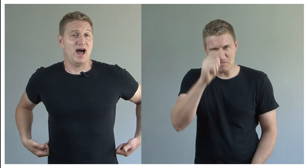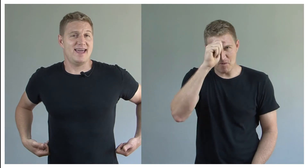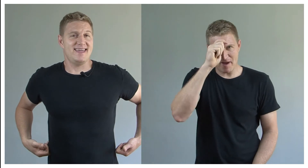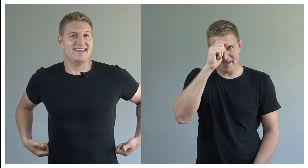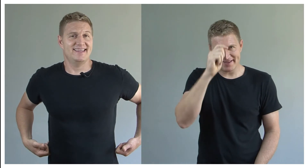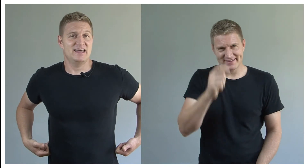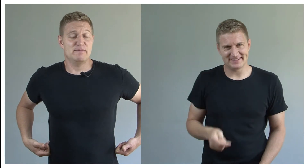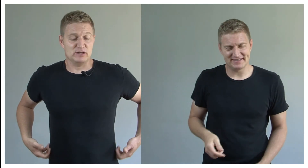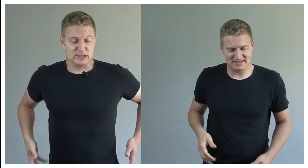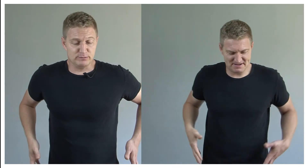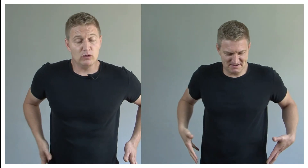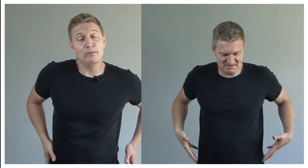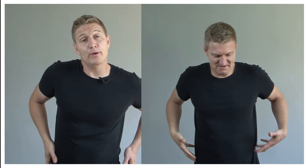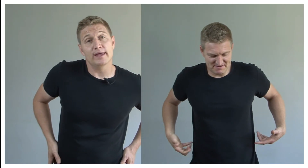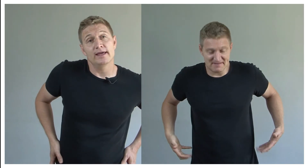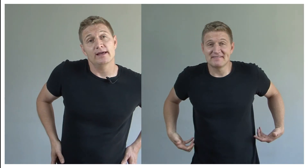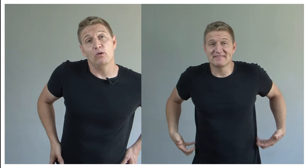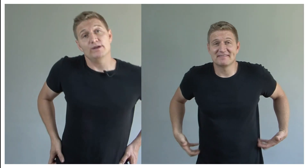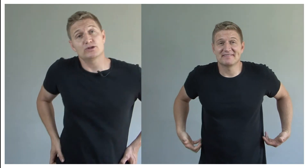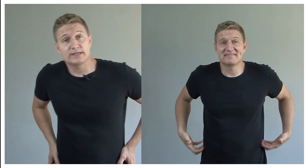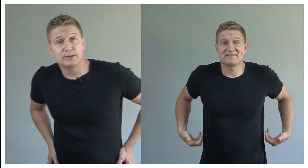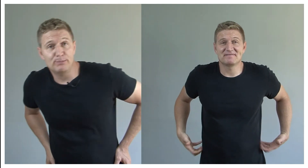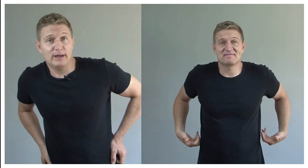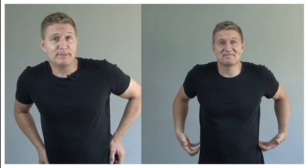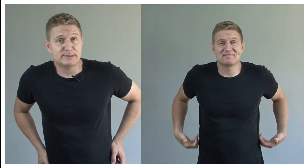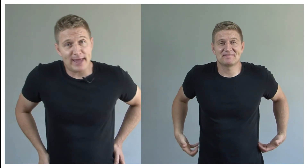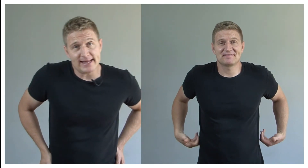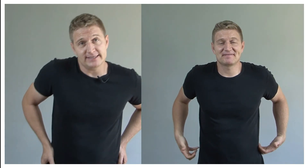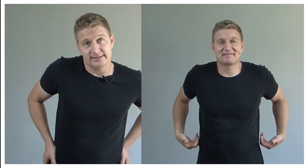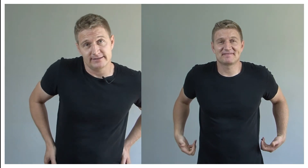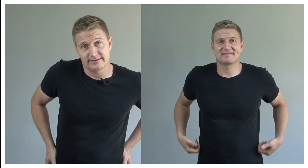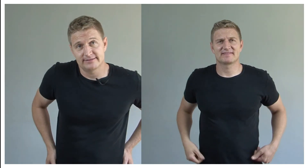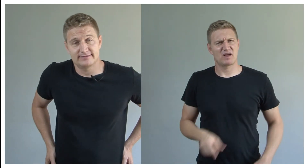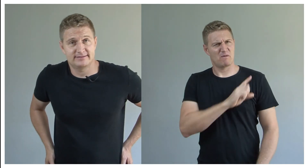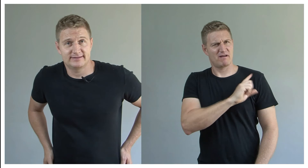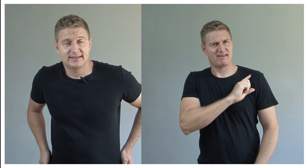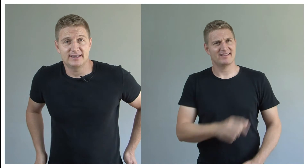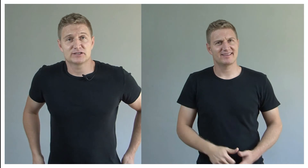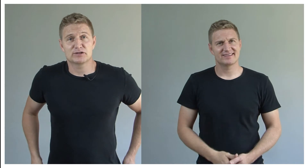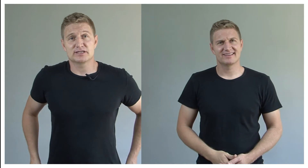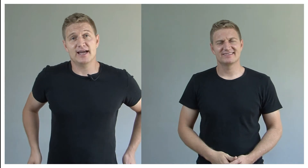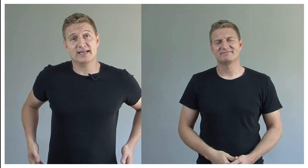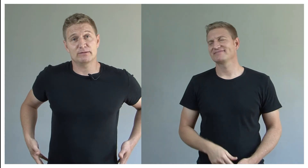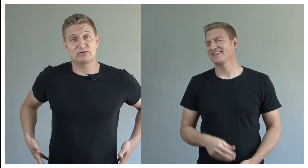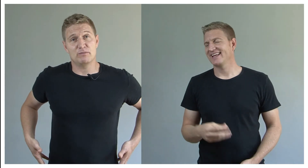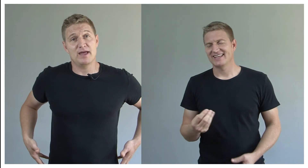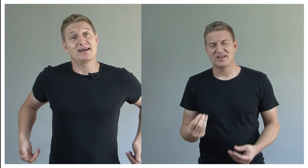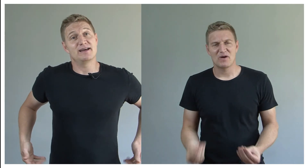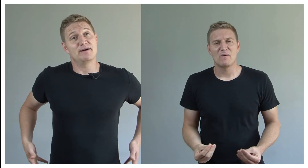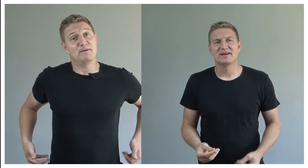Why? Because a small boy always tries to pull up his pants. So the sign comes from